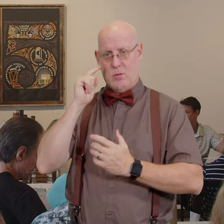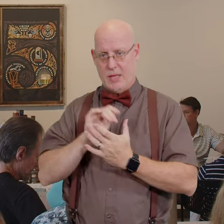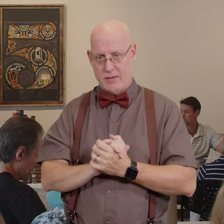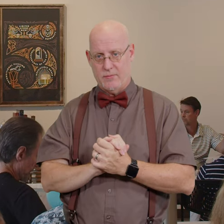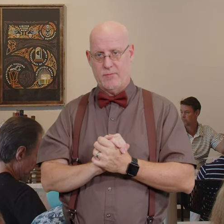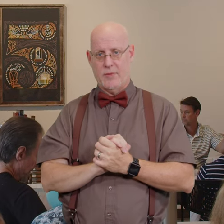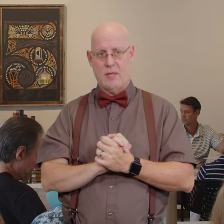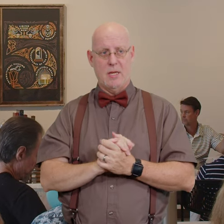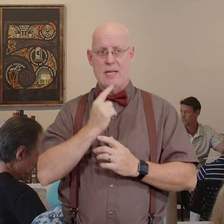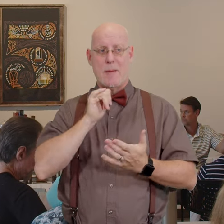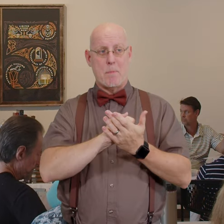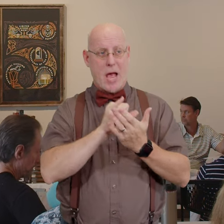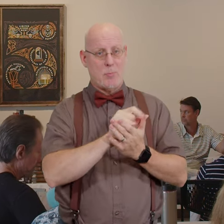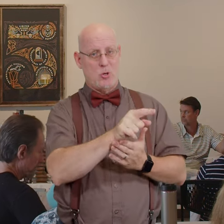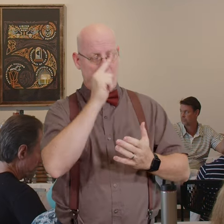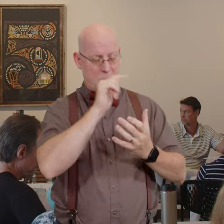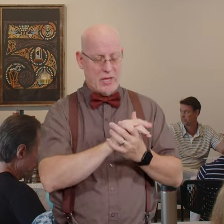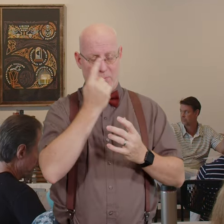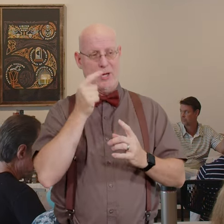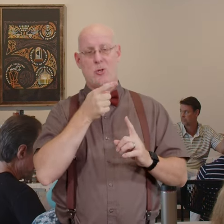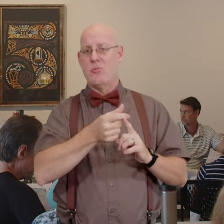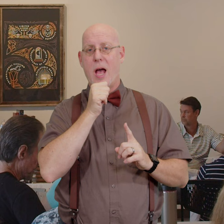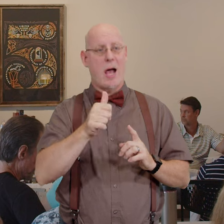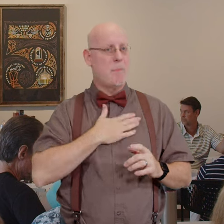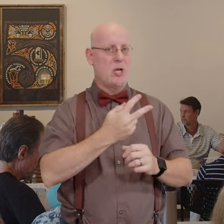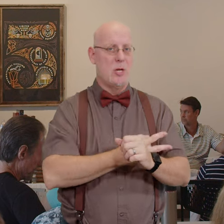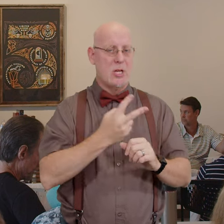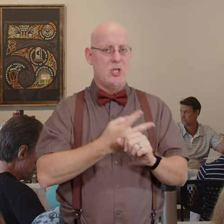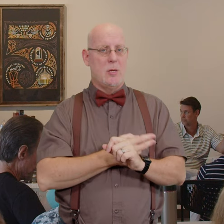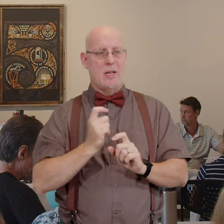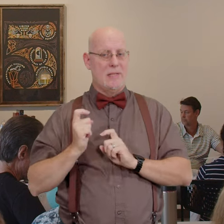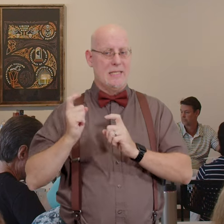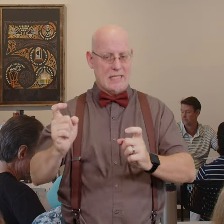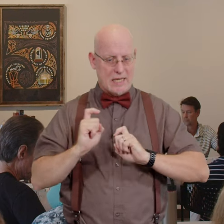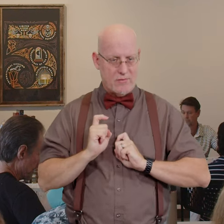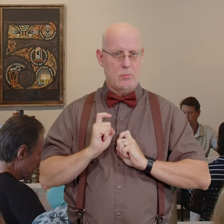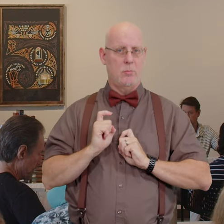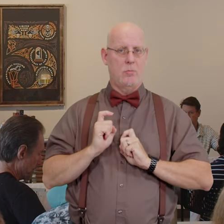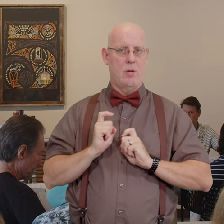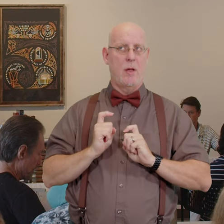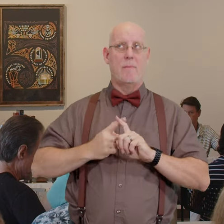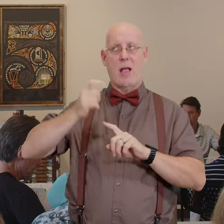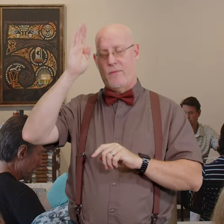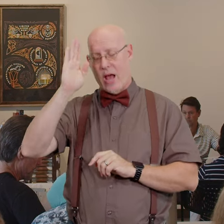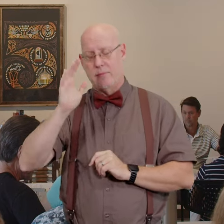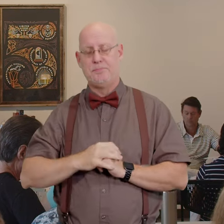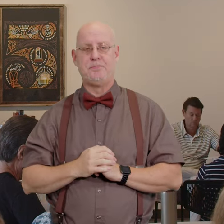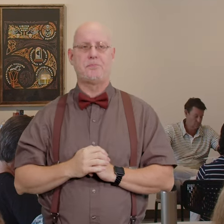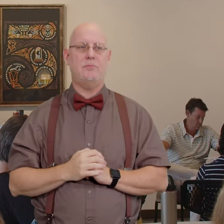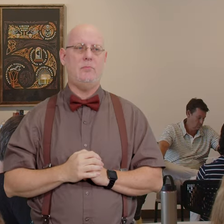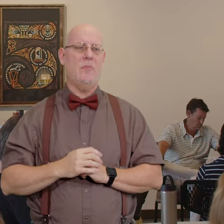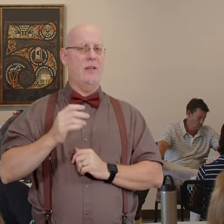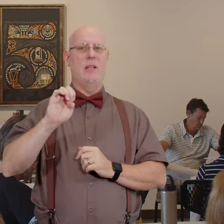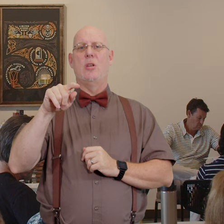believe. He says it's an impossibility for you to believe because you are not my sheep, and the sheep have been given to him, gifted to him by the Father. Of